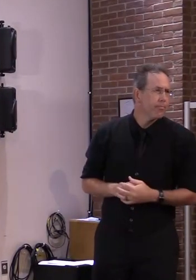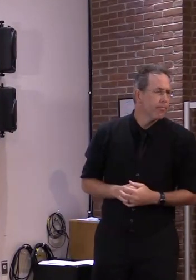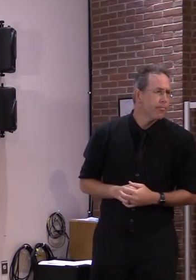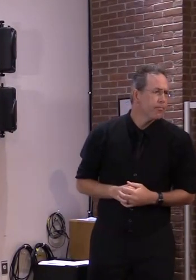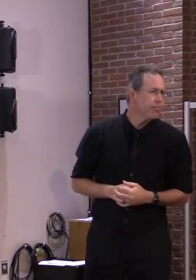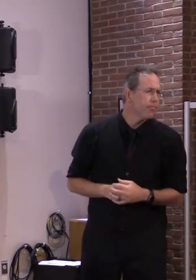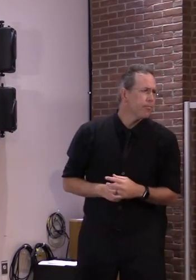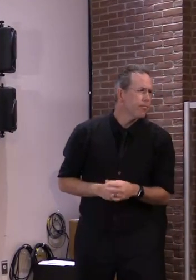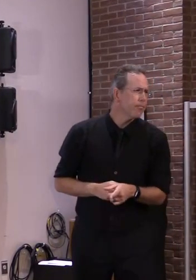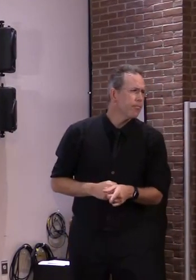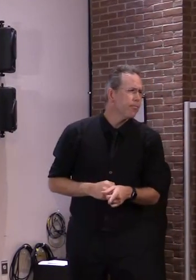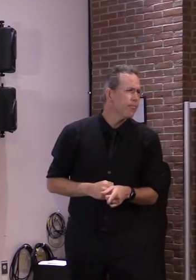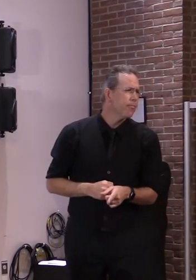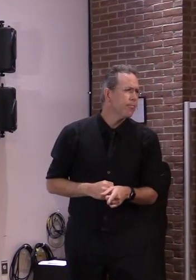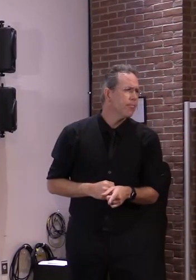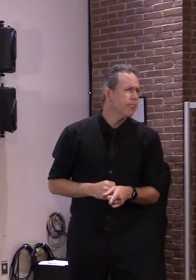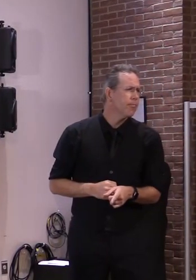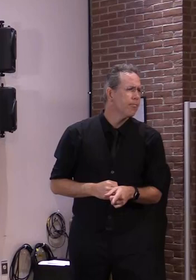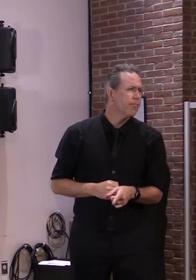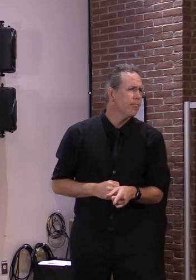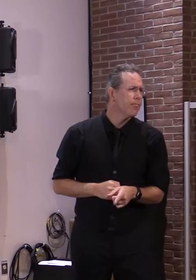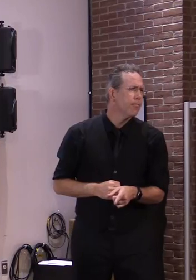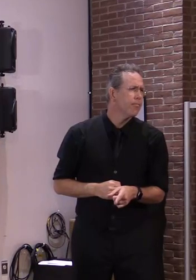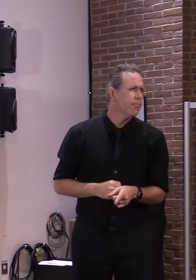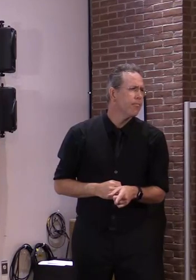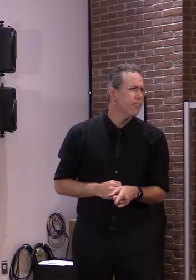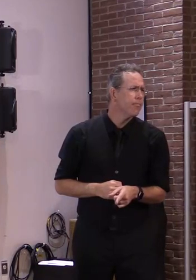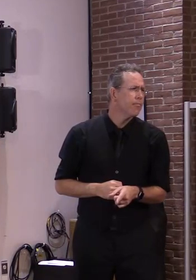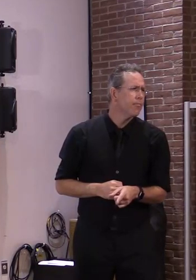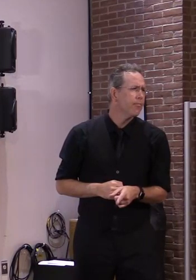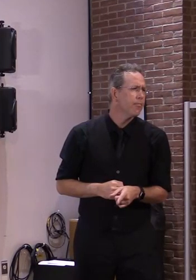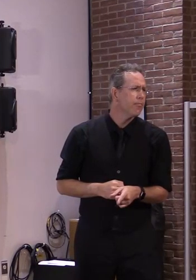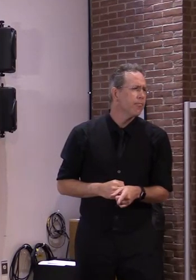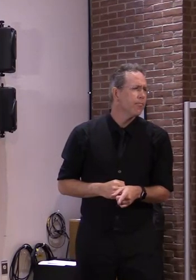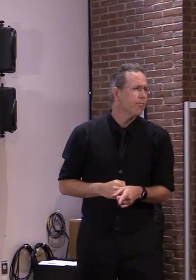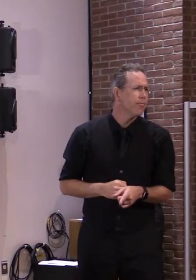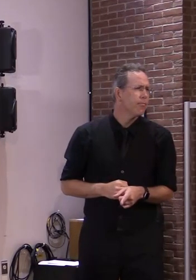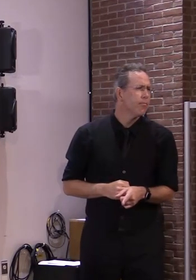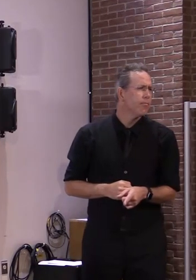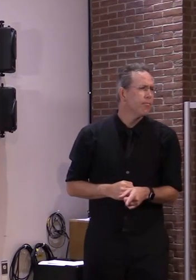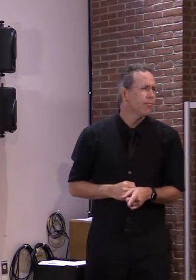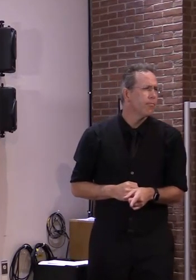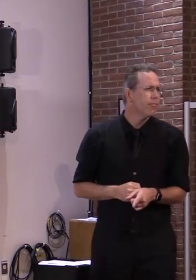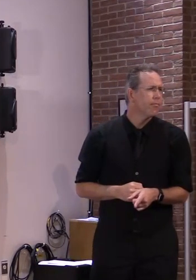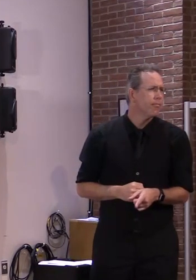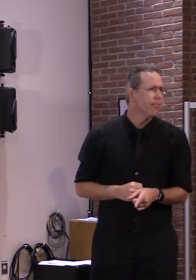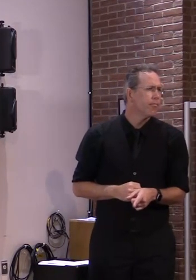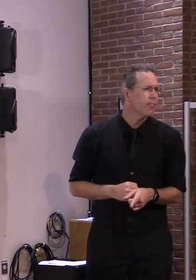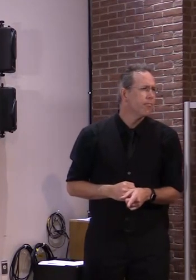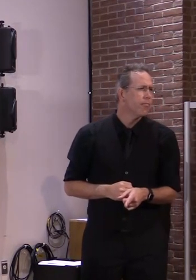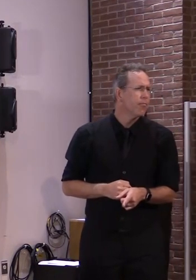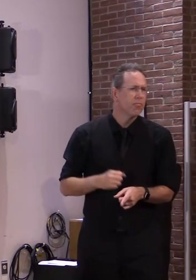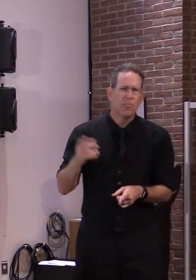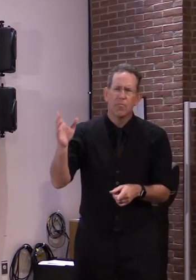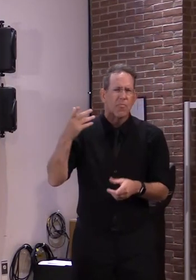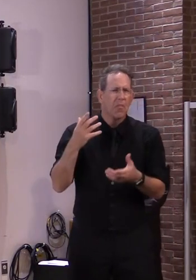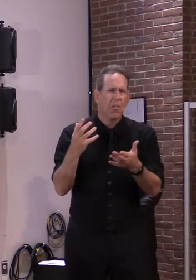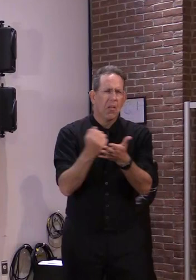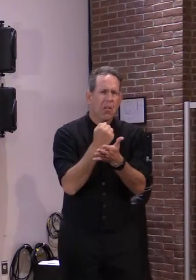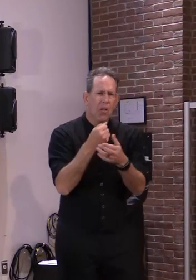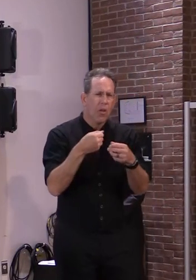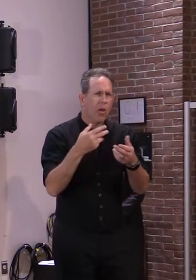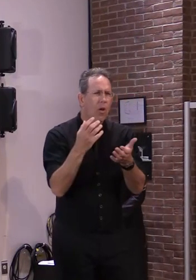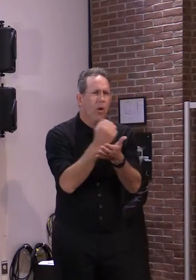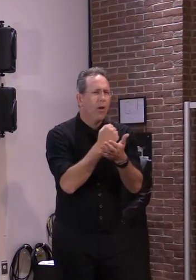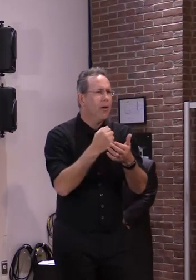down with COVID in the middle of their operations in any part of the world, why the United States government wouldn't make it mandatory for anybody who's in the